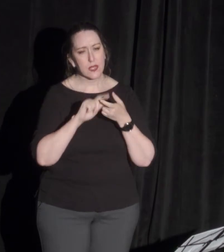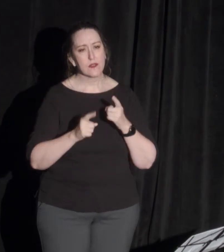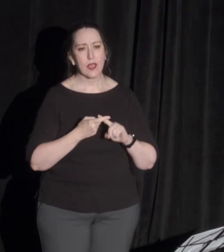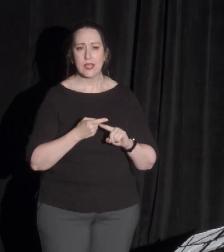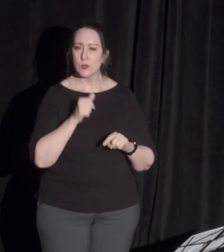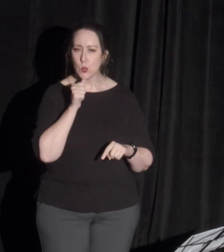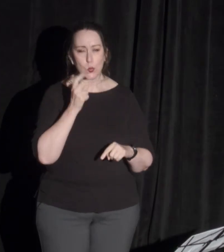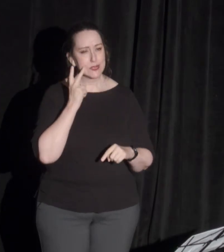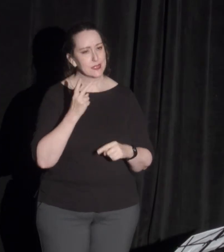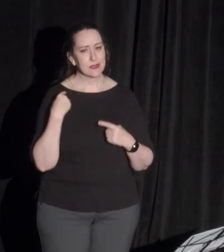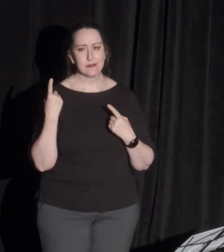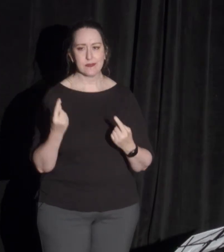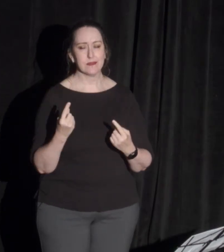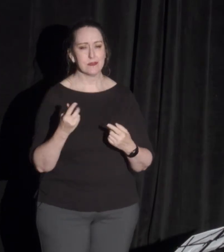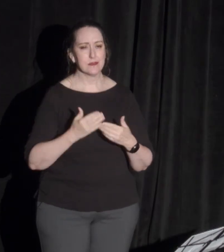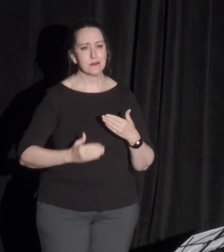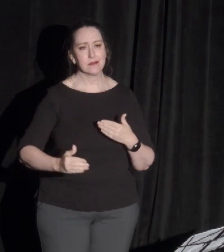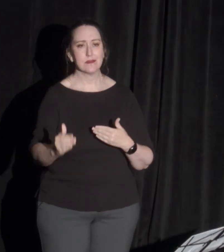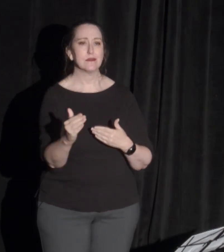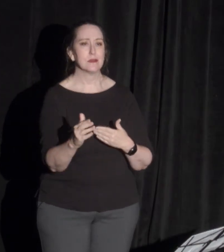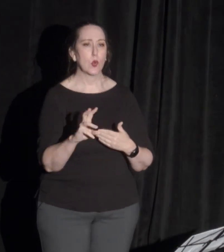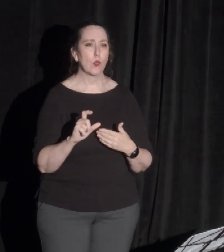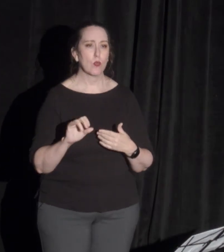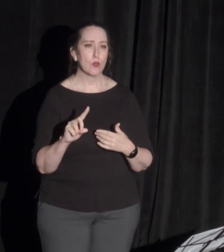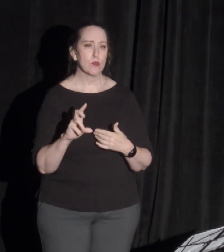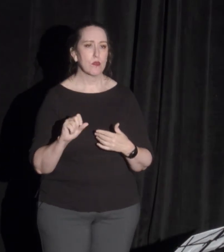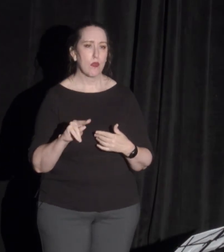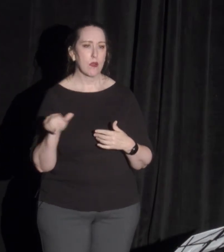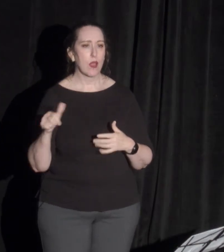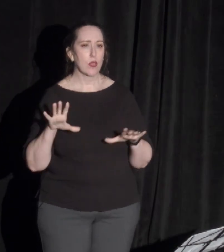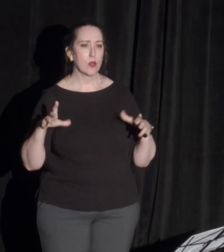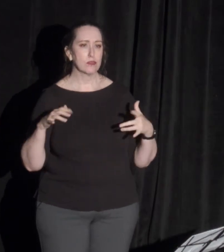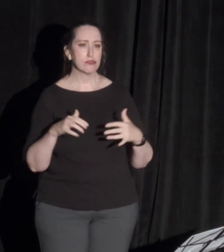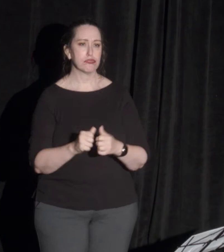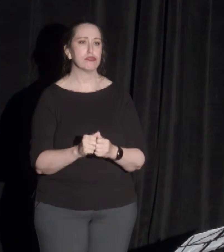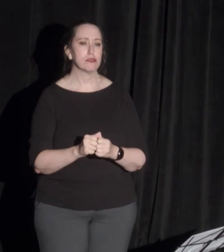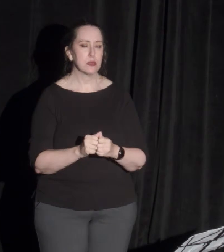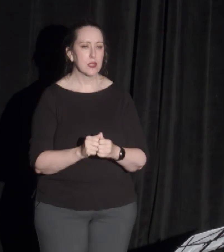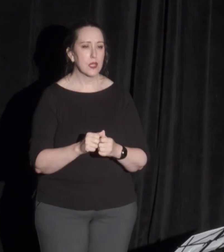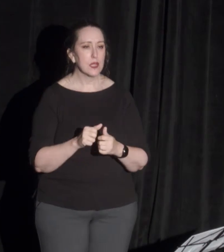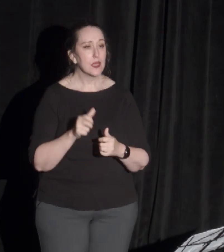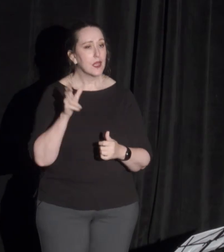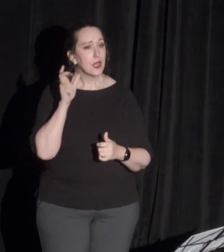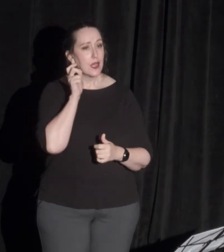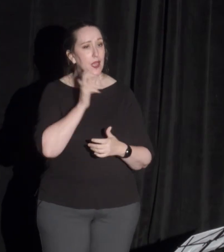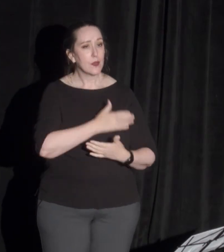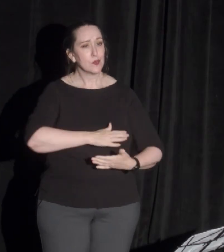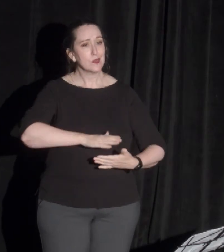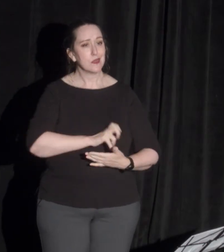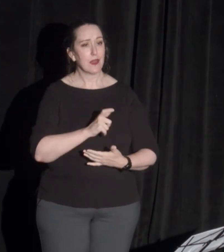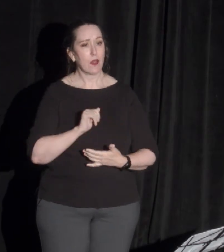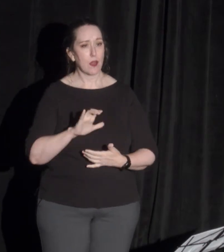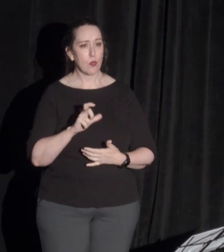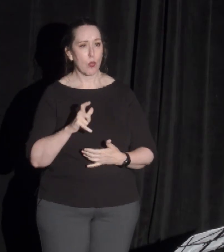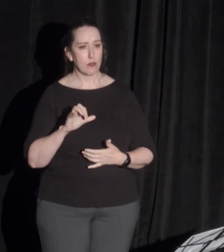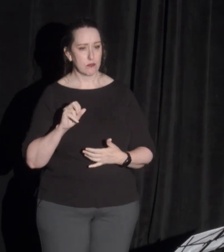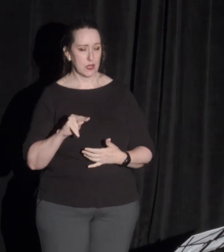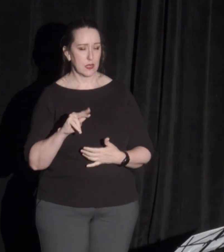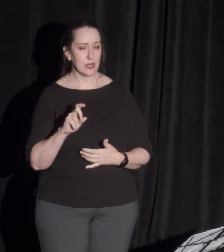see when we come to Worldcon and other gatherings. Now we'll be listening to music by Eric Coleman and Lizzie Crow, collectively